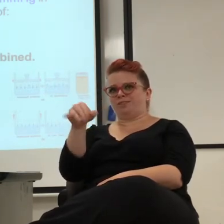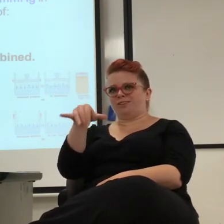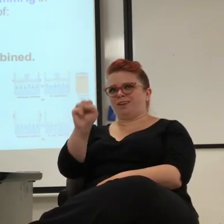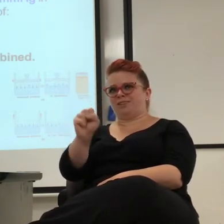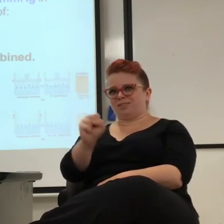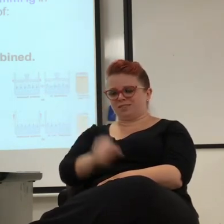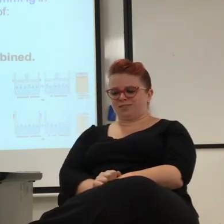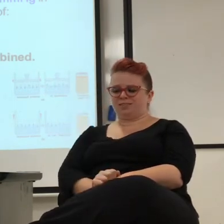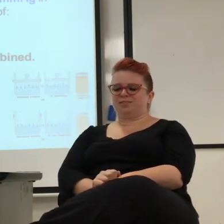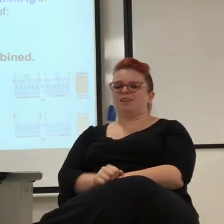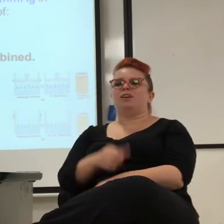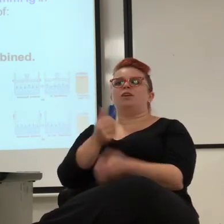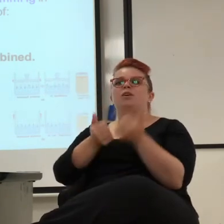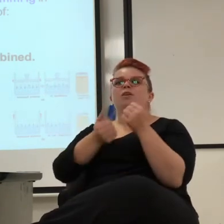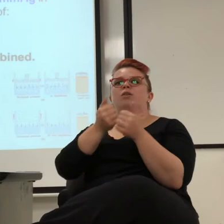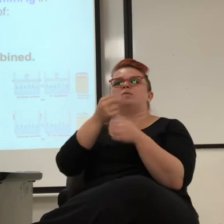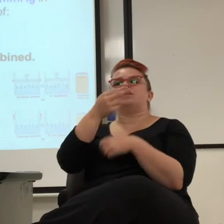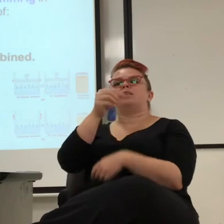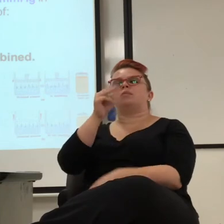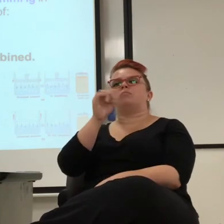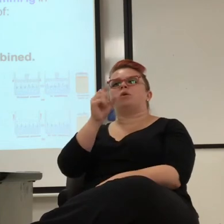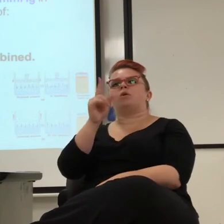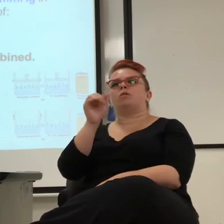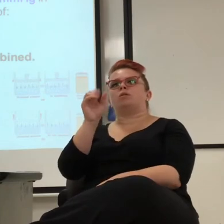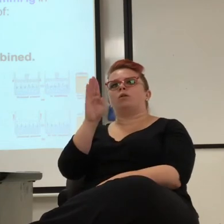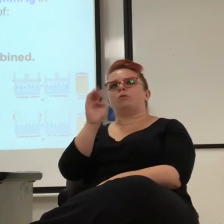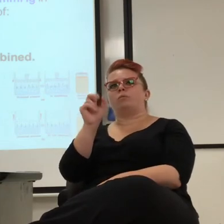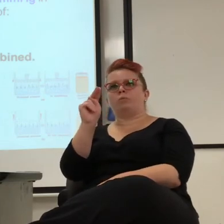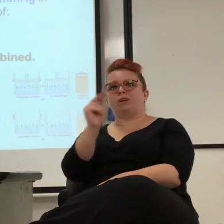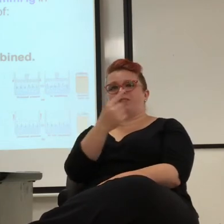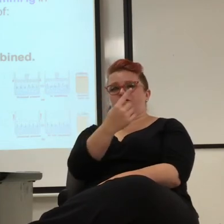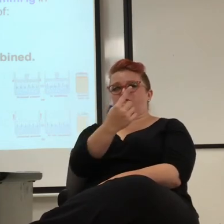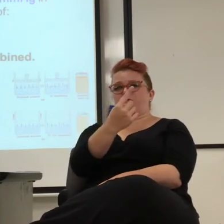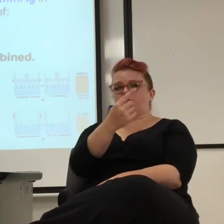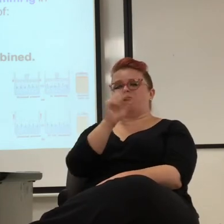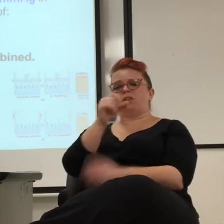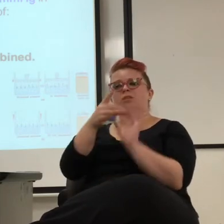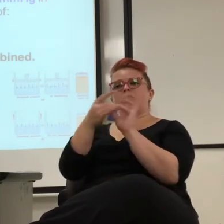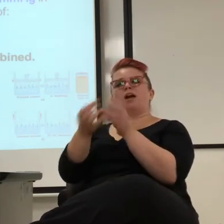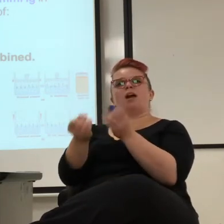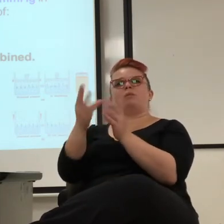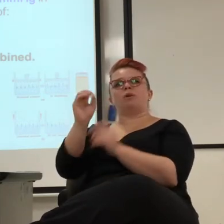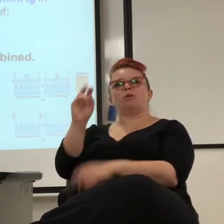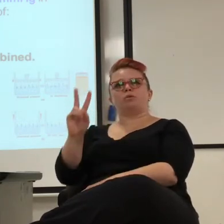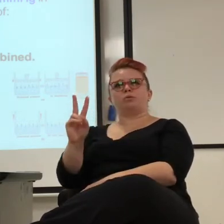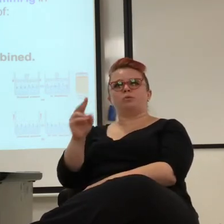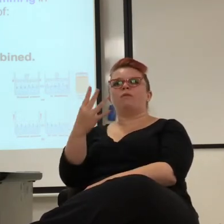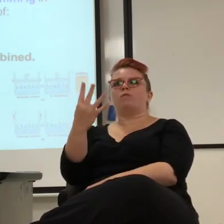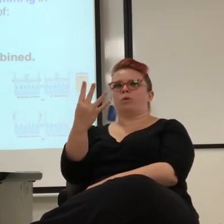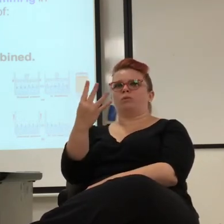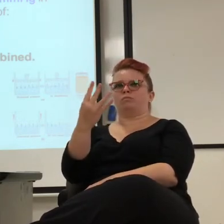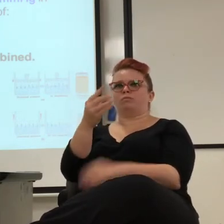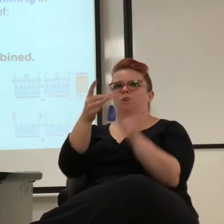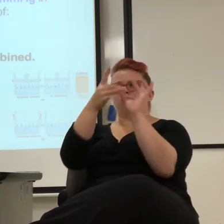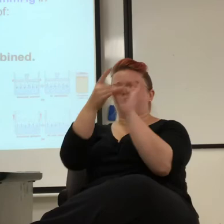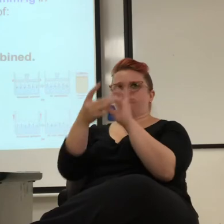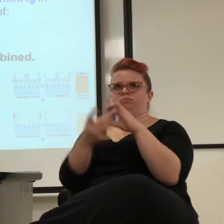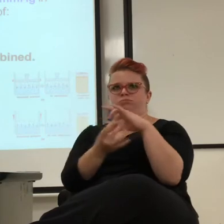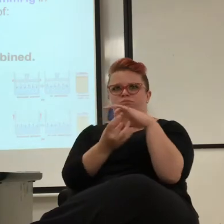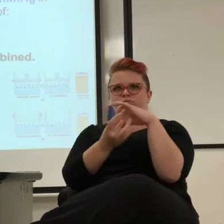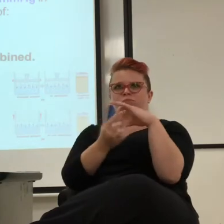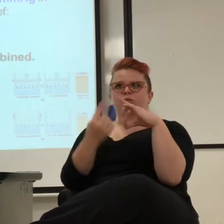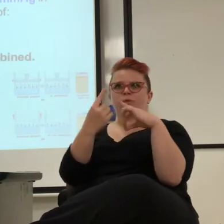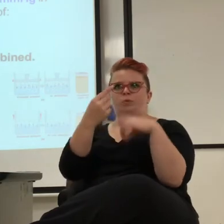Hemoglobin. One hemoglobin molecule can bind how many O2s? Four. That's what we learned. So that's what I'm talking about for